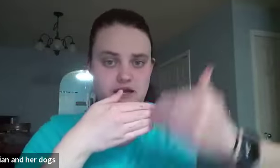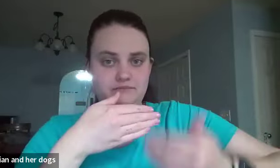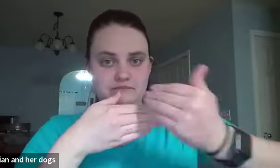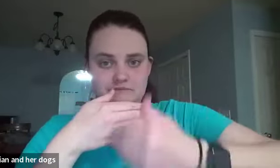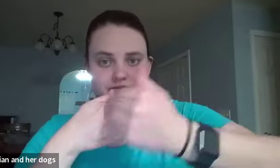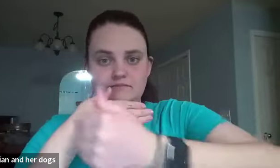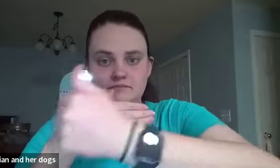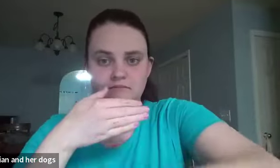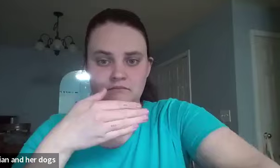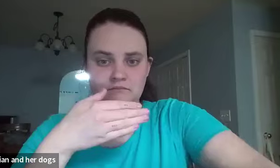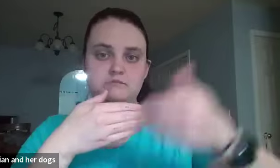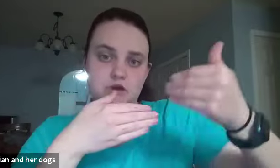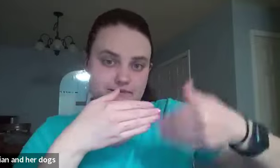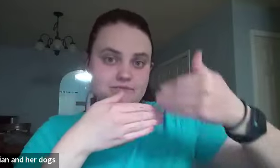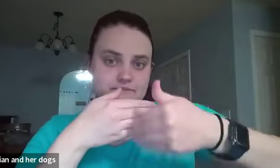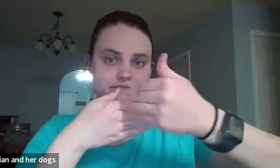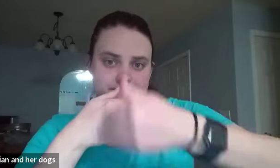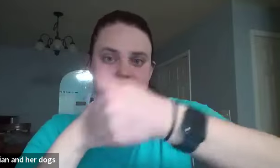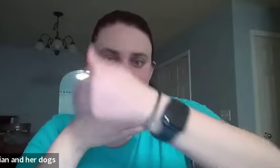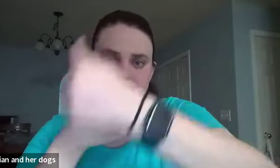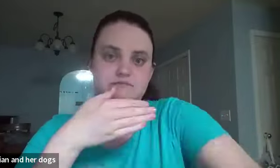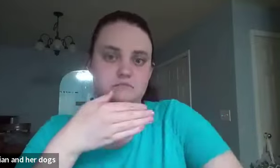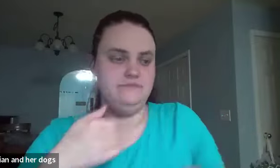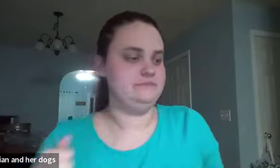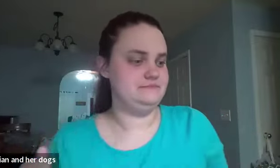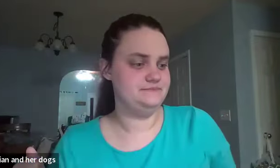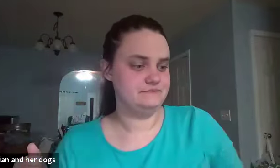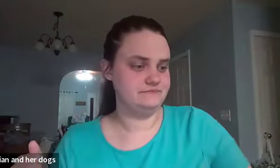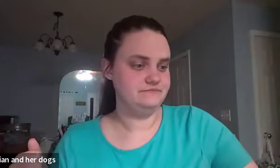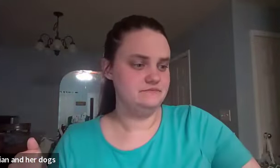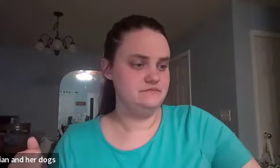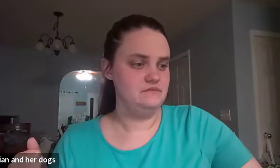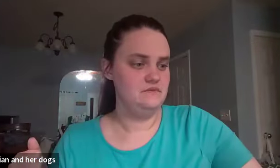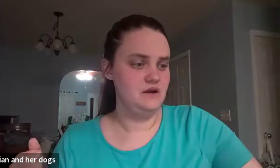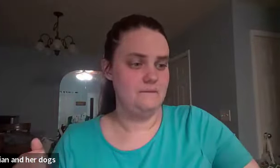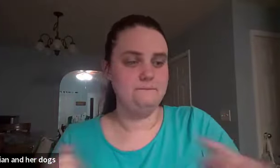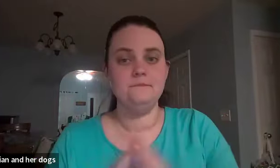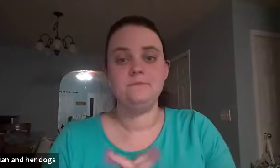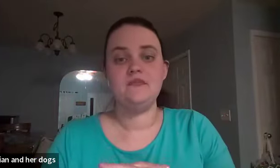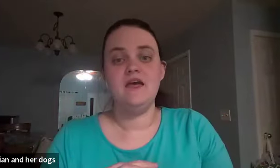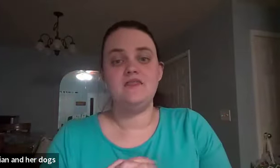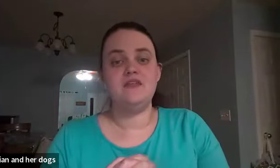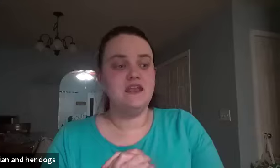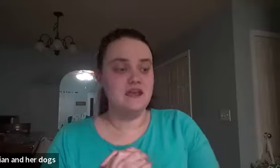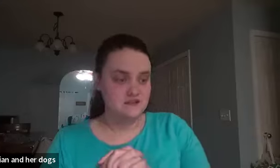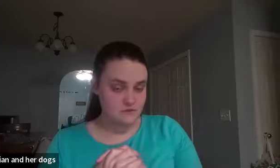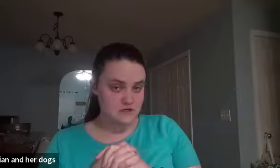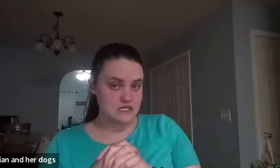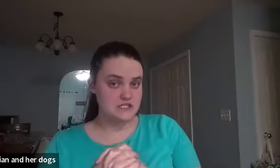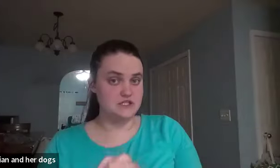Bread. Bread. Bread. Okay. The next one we're going to